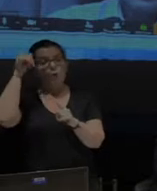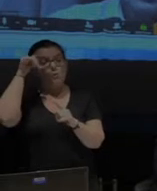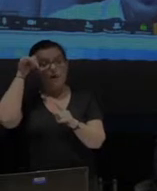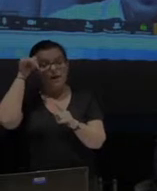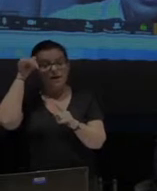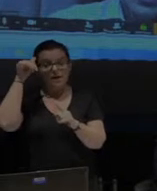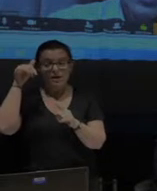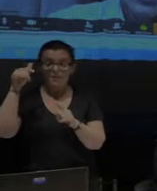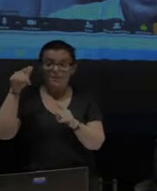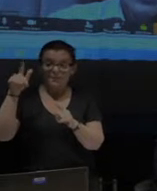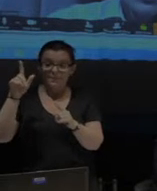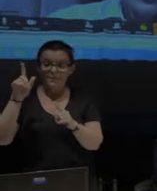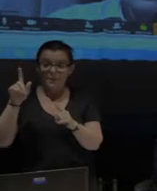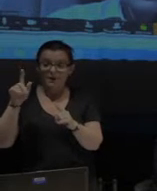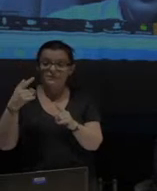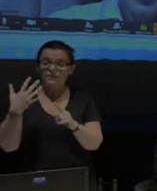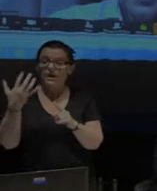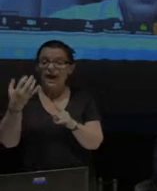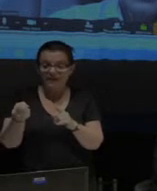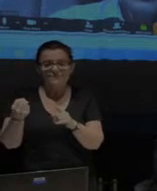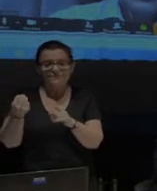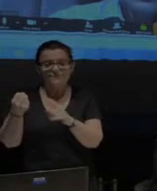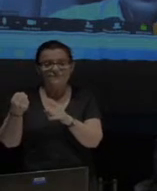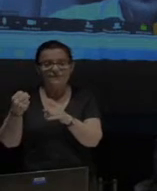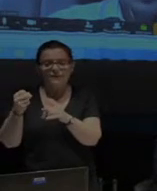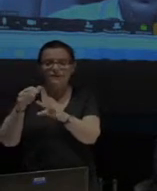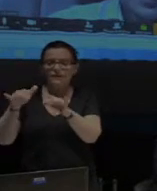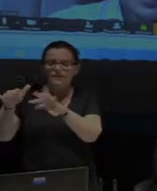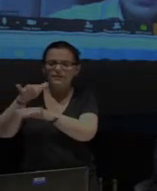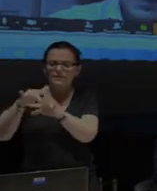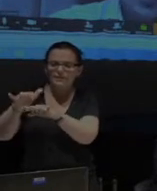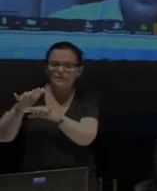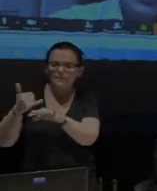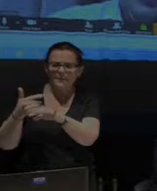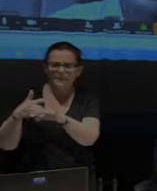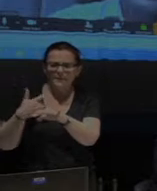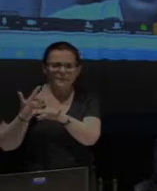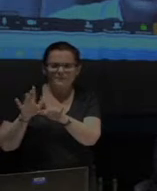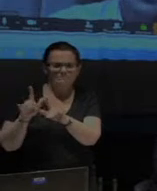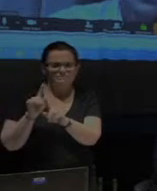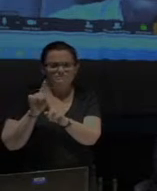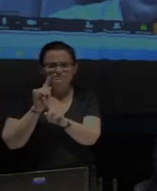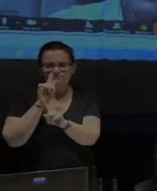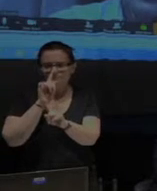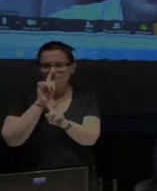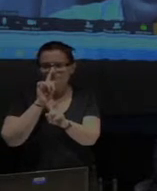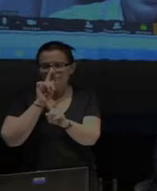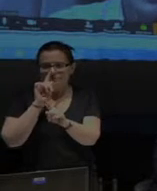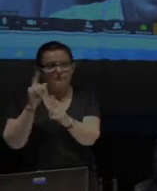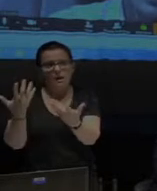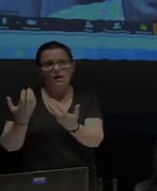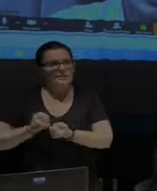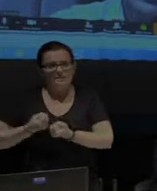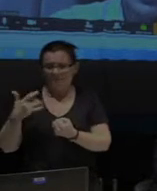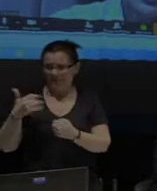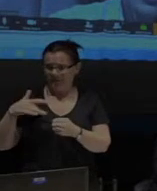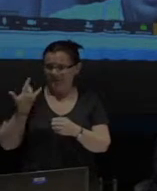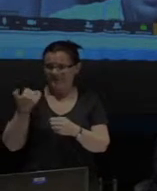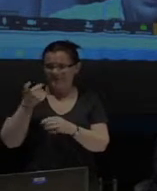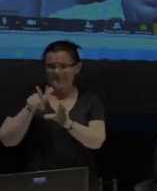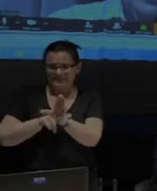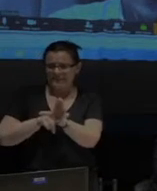be nuances in the debate that we just cannot appreciate, not even if we have lived there 16